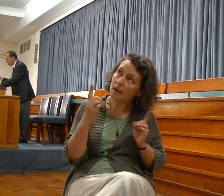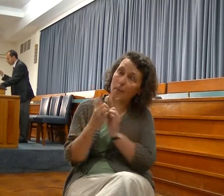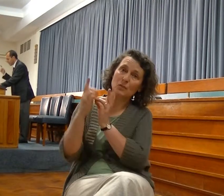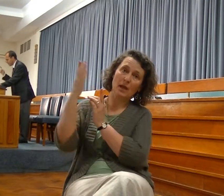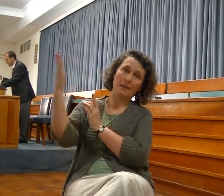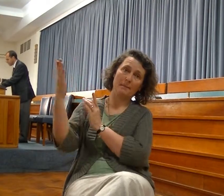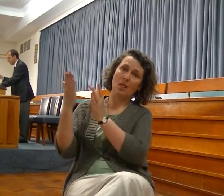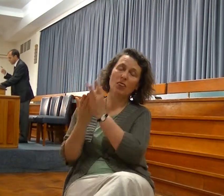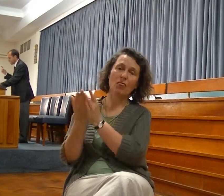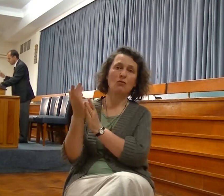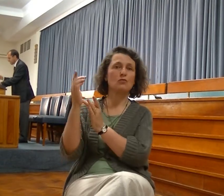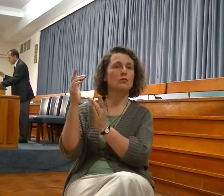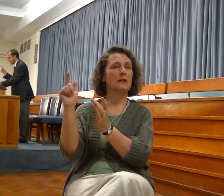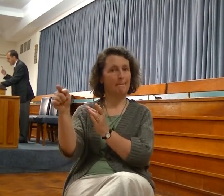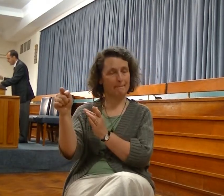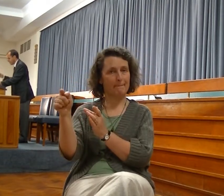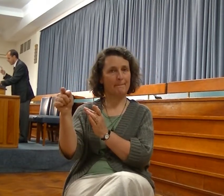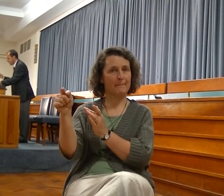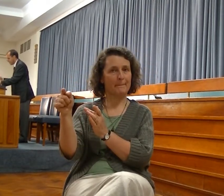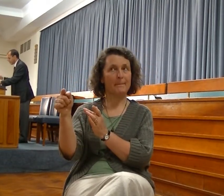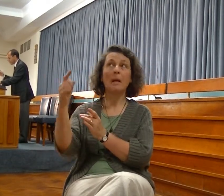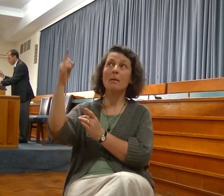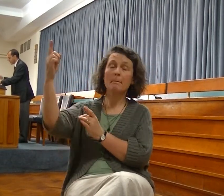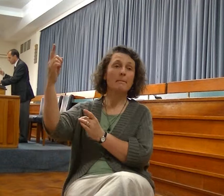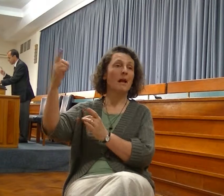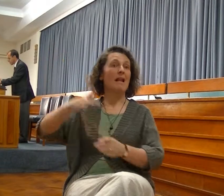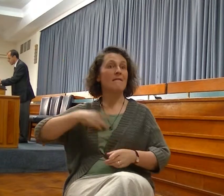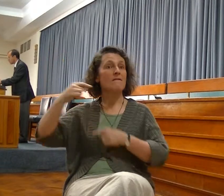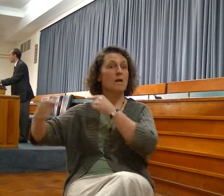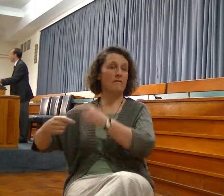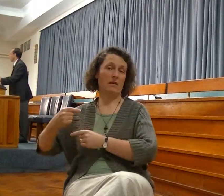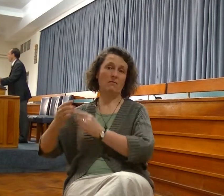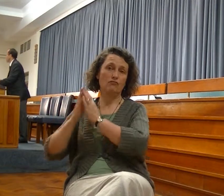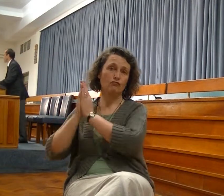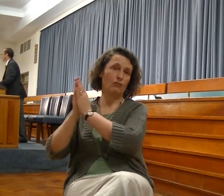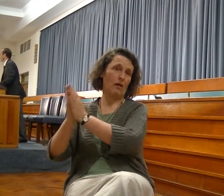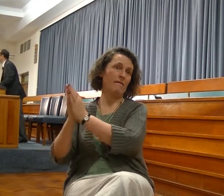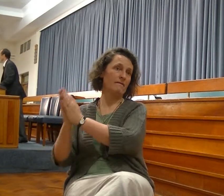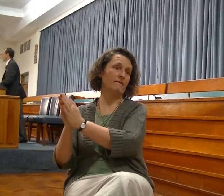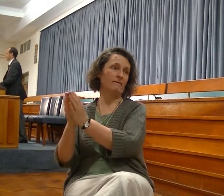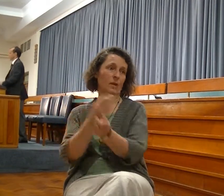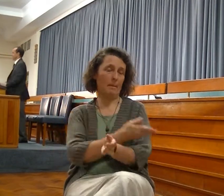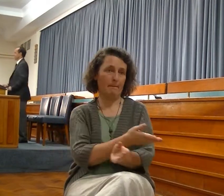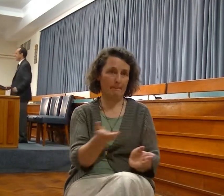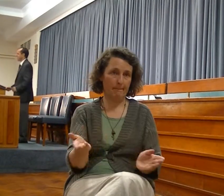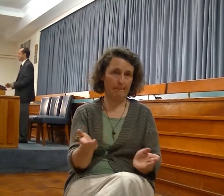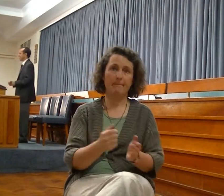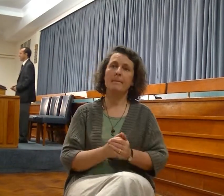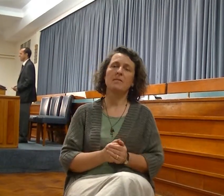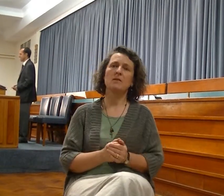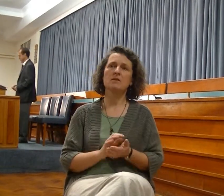that come unto God by him, seeing he ever liveth to make intercession for